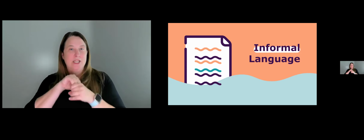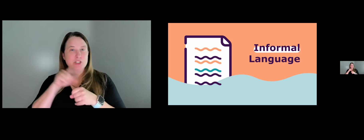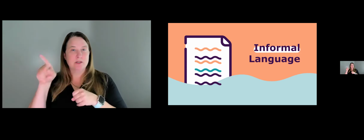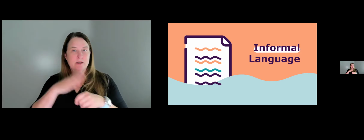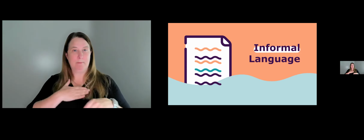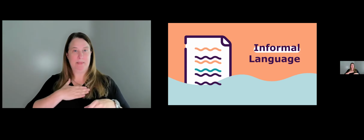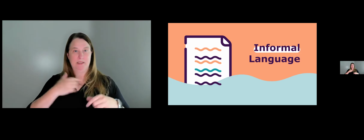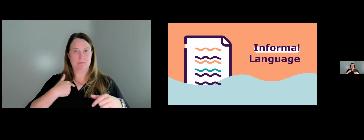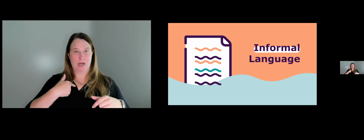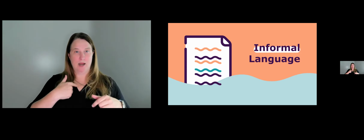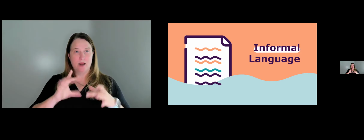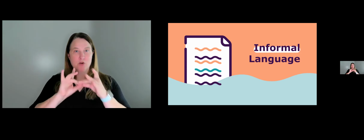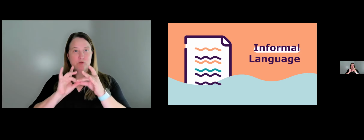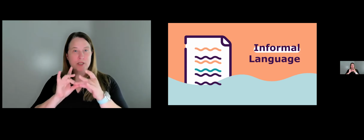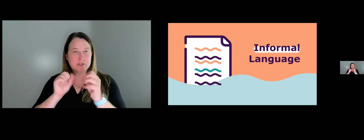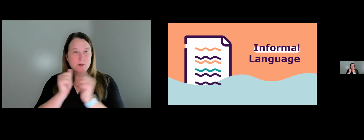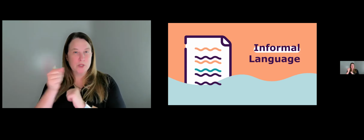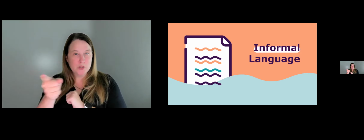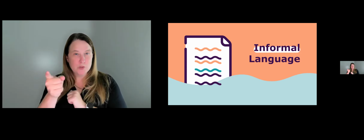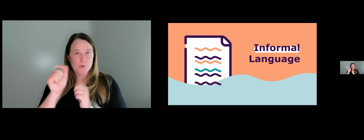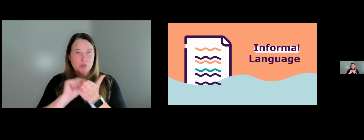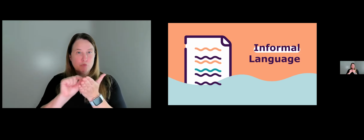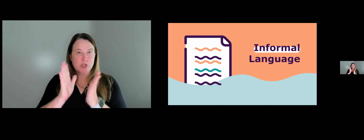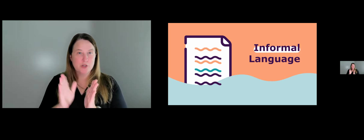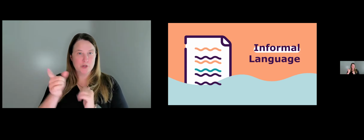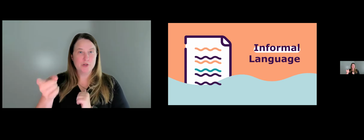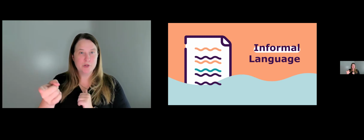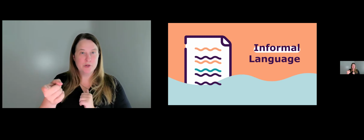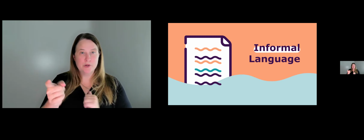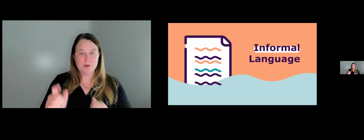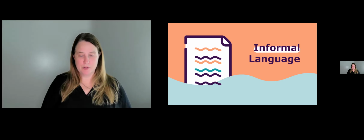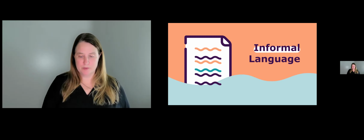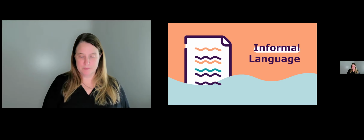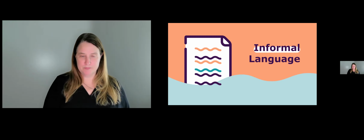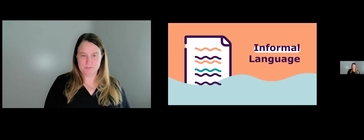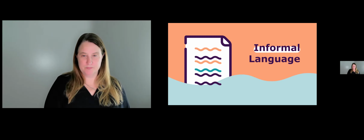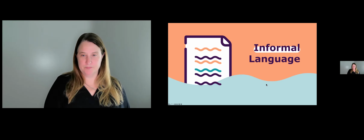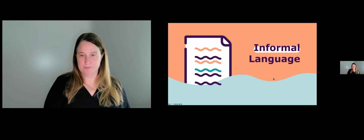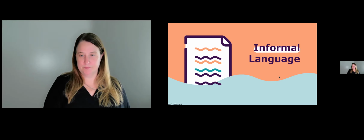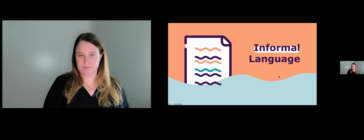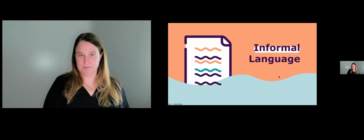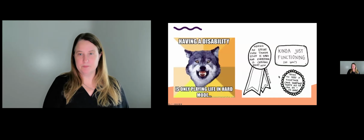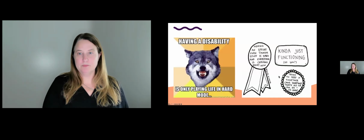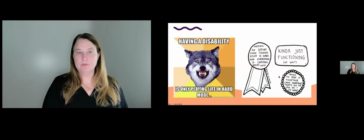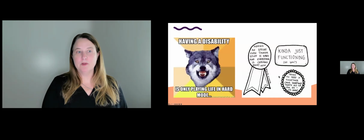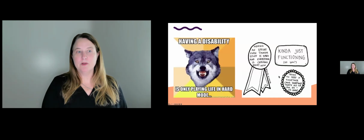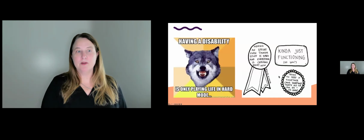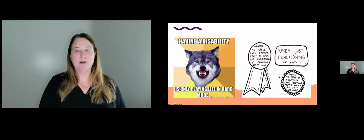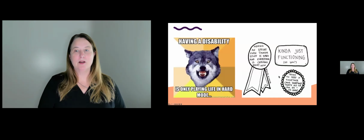So it's about more personal engagement. It's about my relationship with you, the writer.